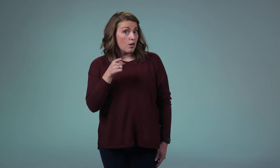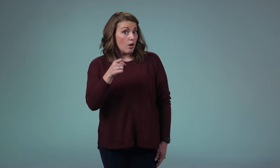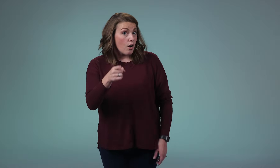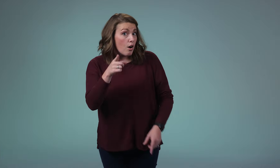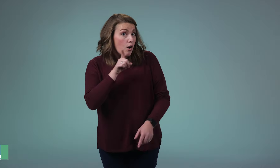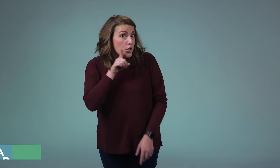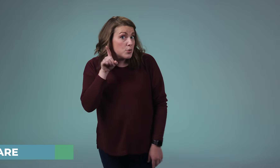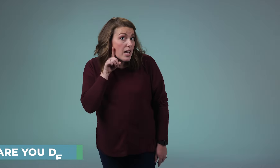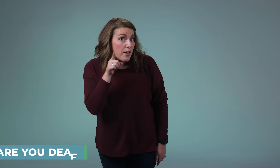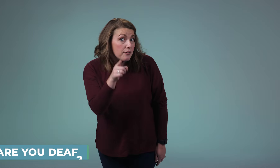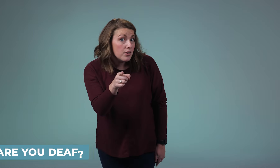Are you deaf?